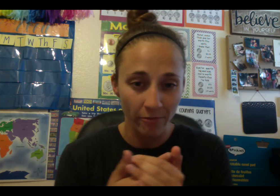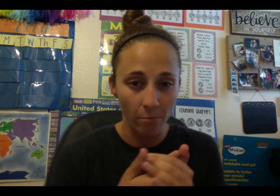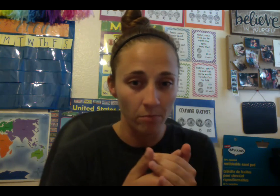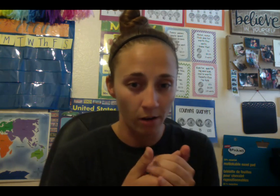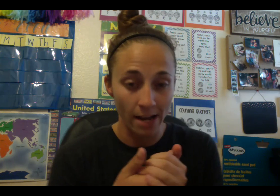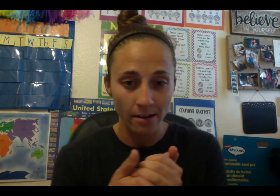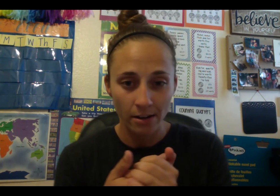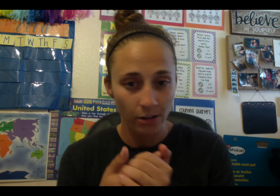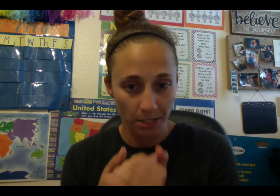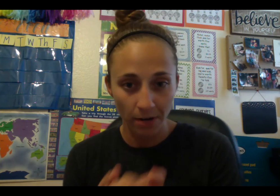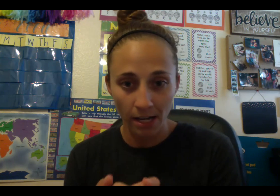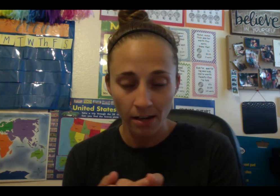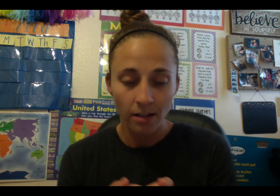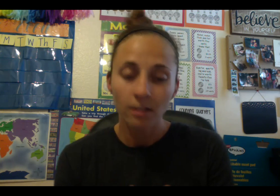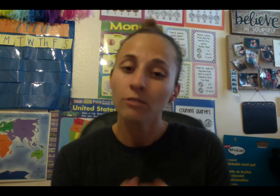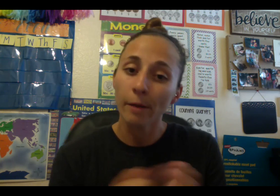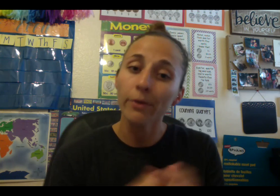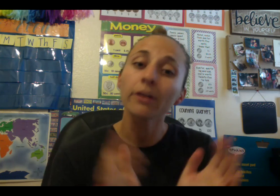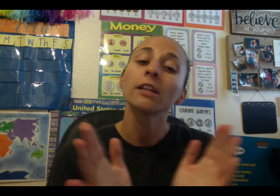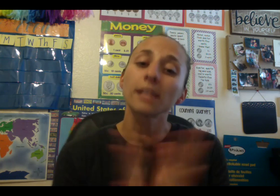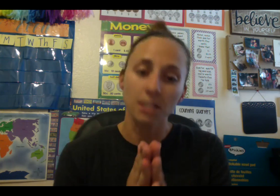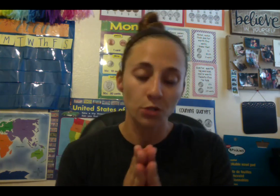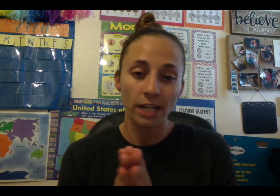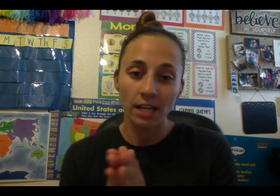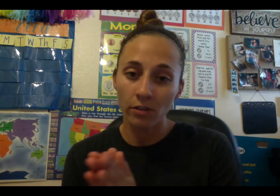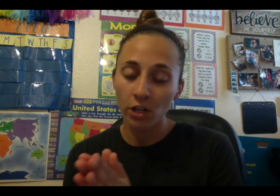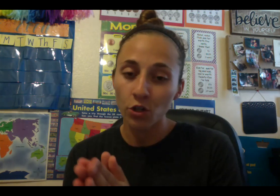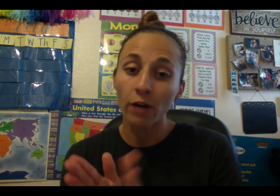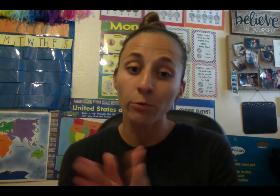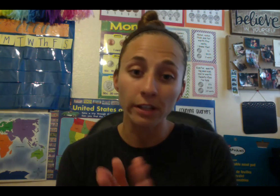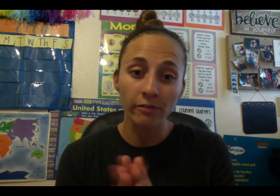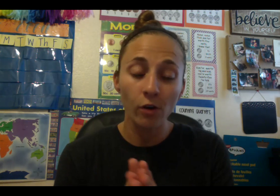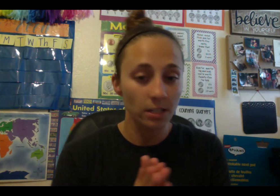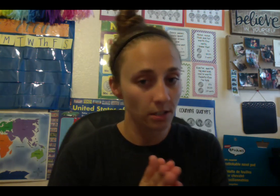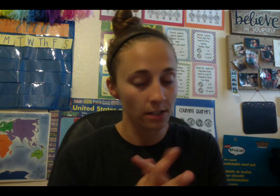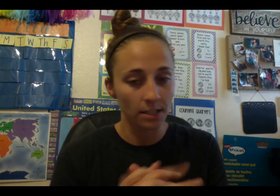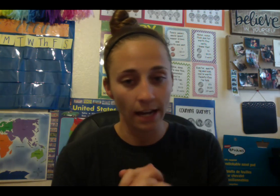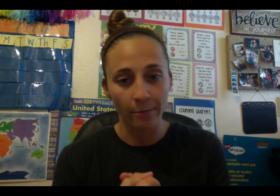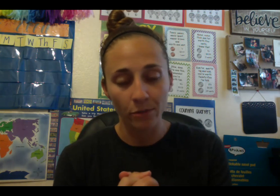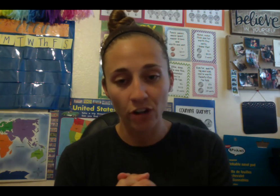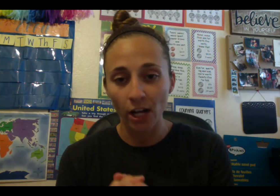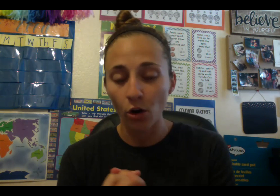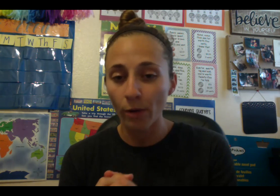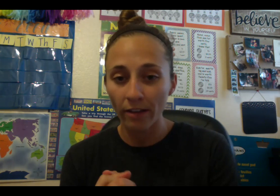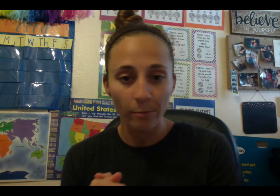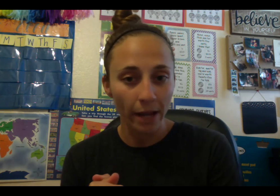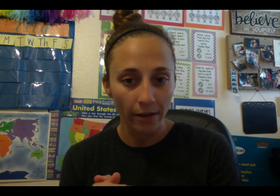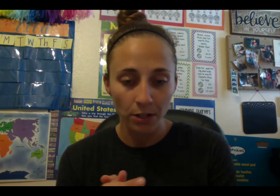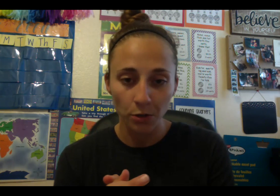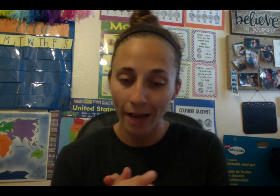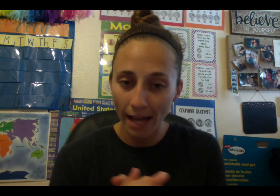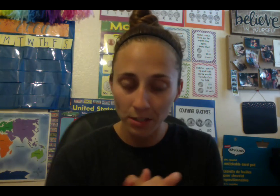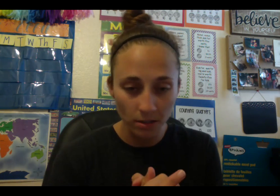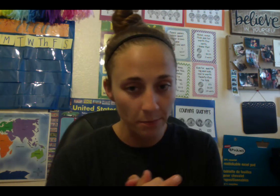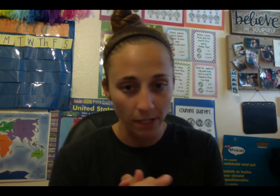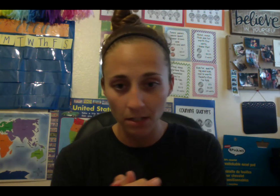came from, all right? You guys ready? Remember, listen to it again if you need to and really focus during this time. Try to go away from parents